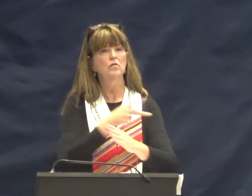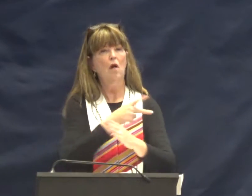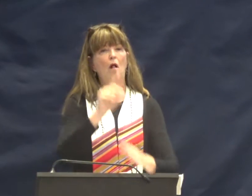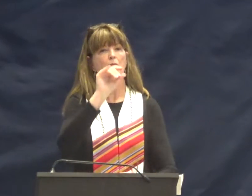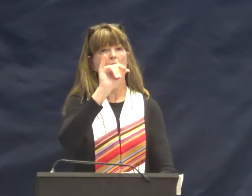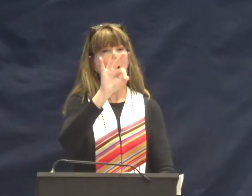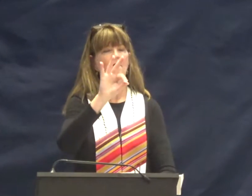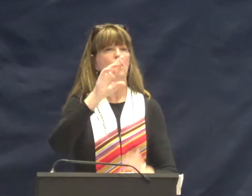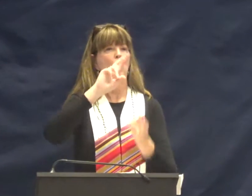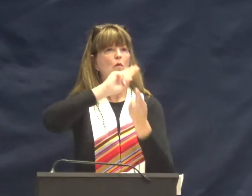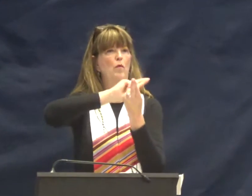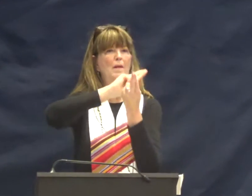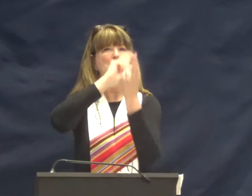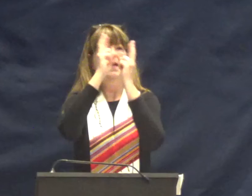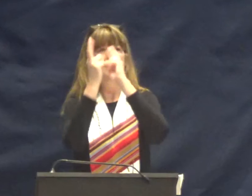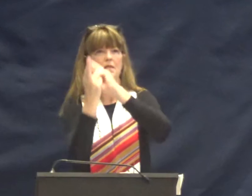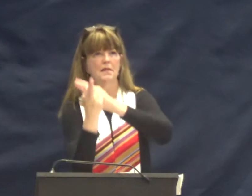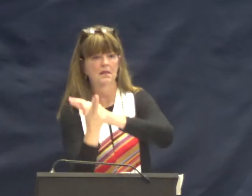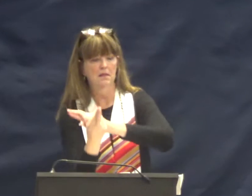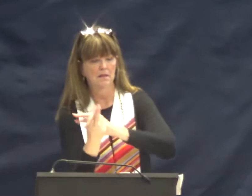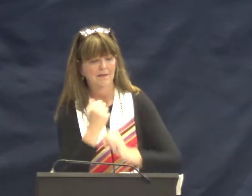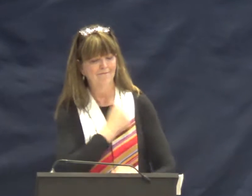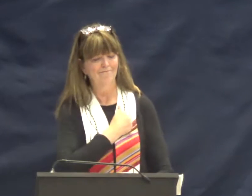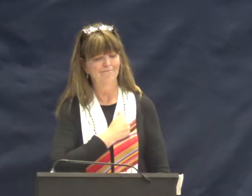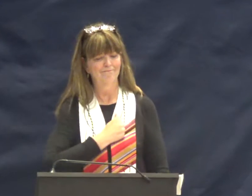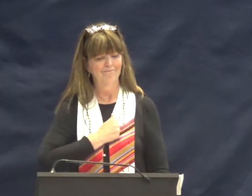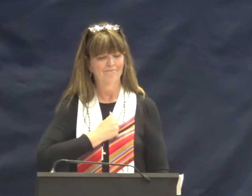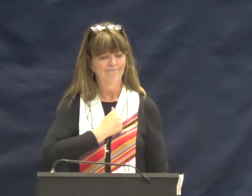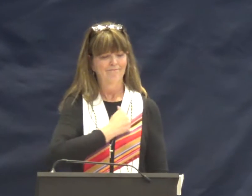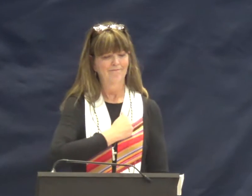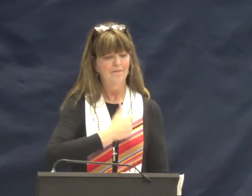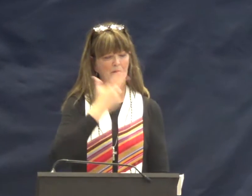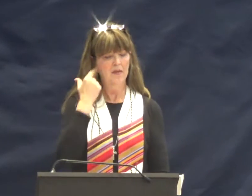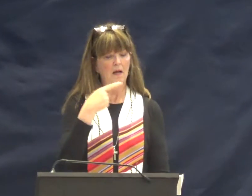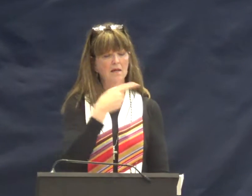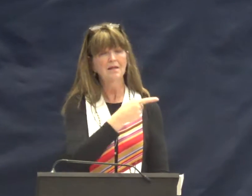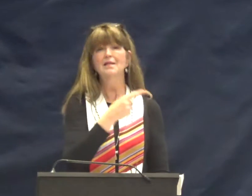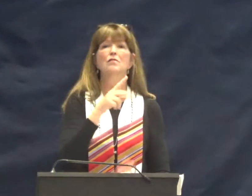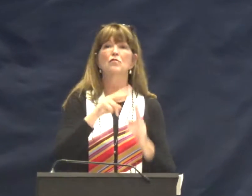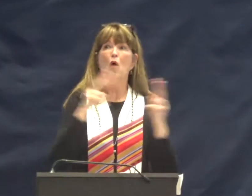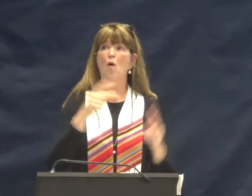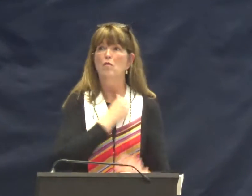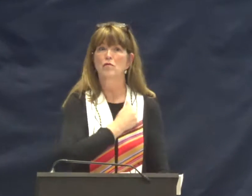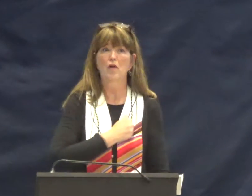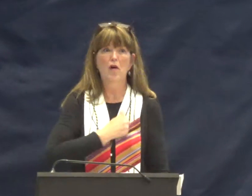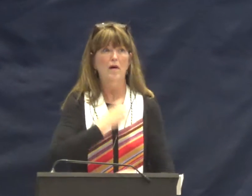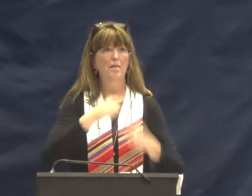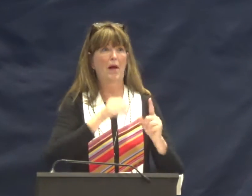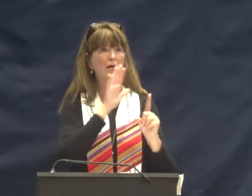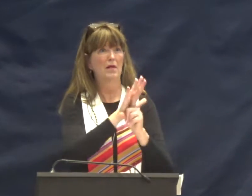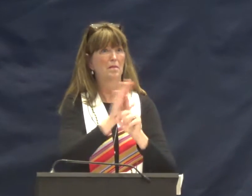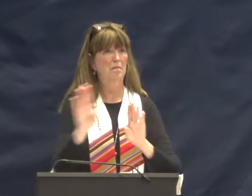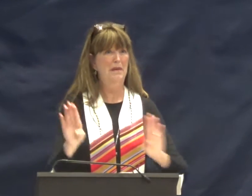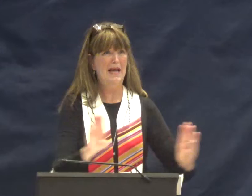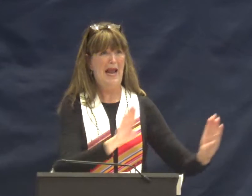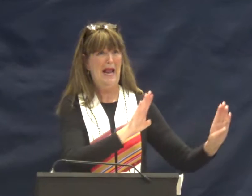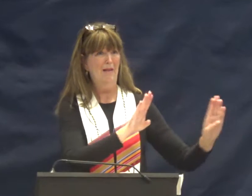And it's known as a Psalm of Penitence because he was so very sorrowful about